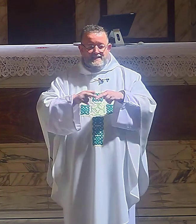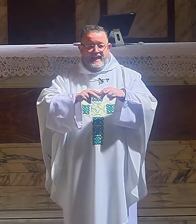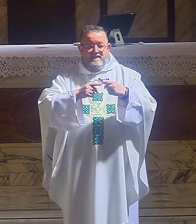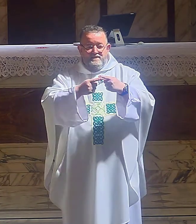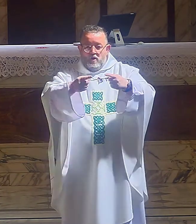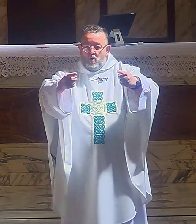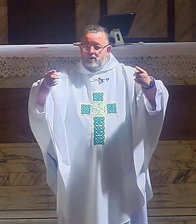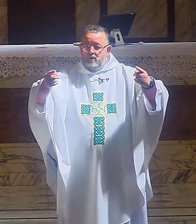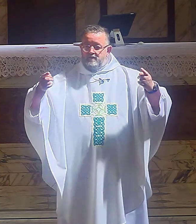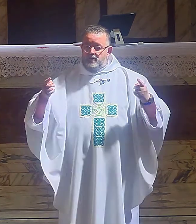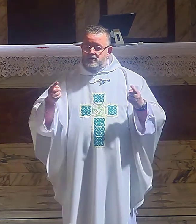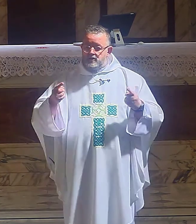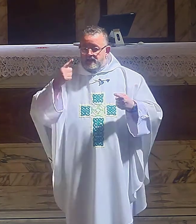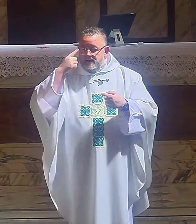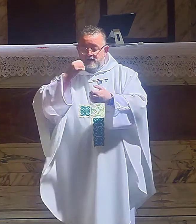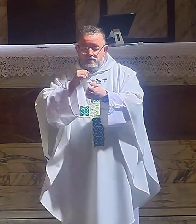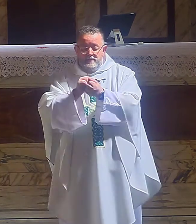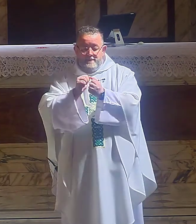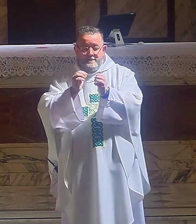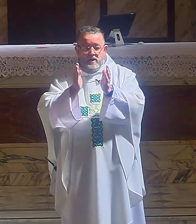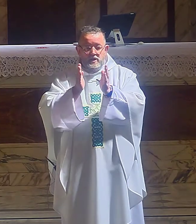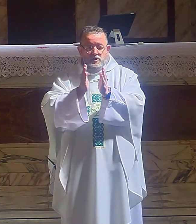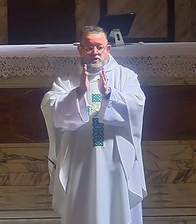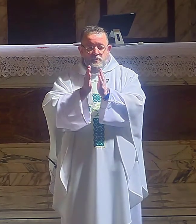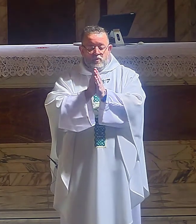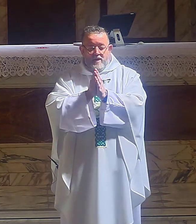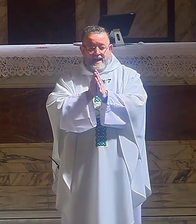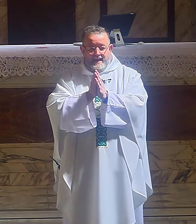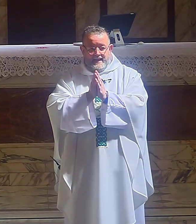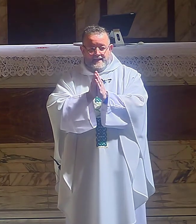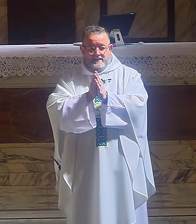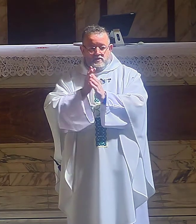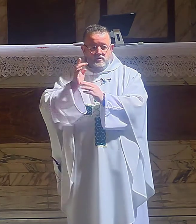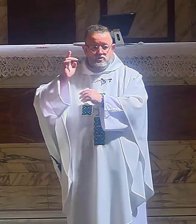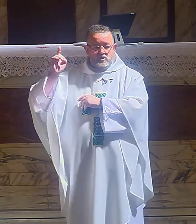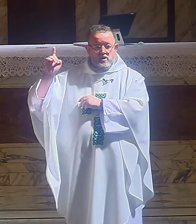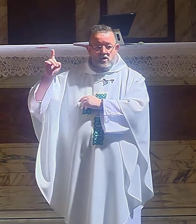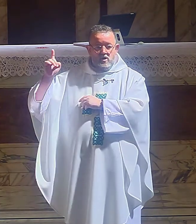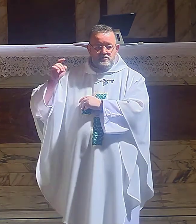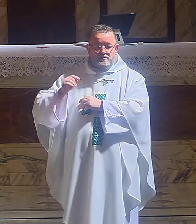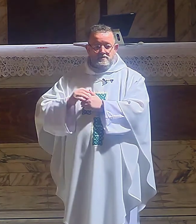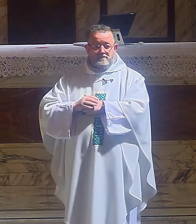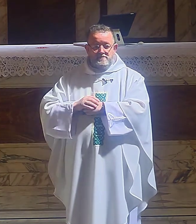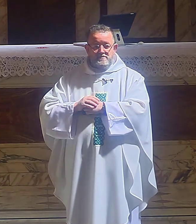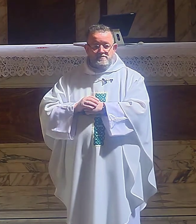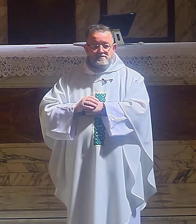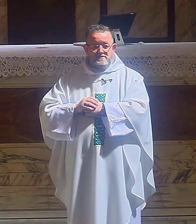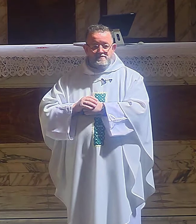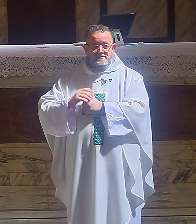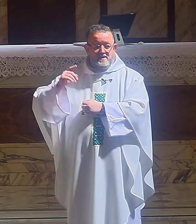And if all of us can remember to pray to God,